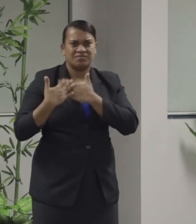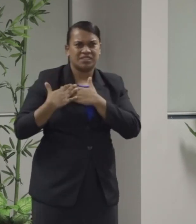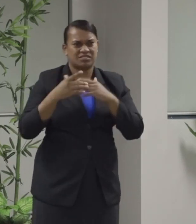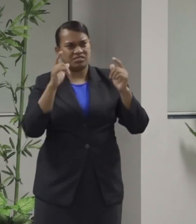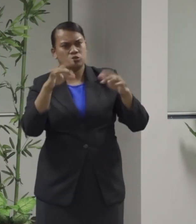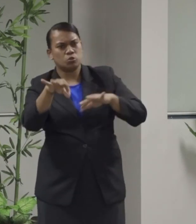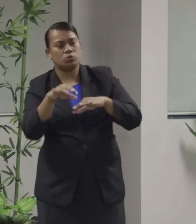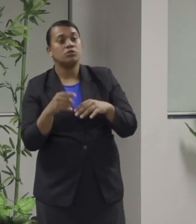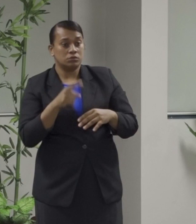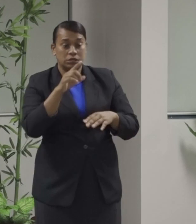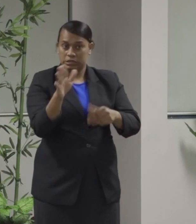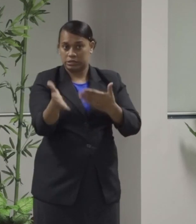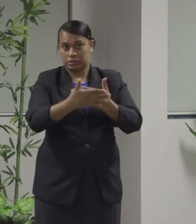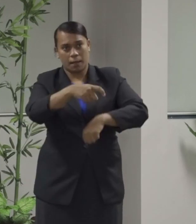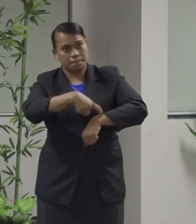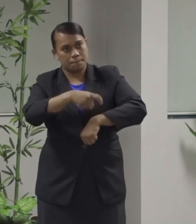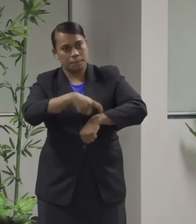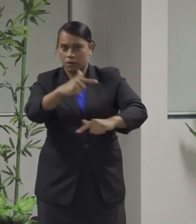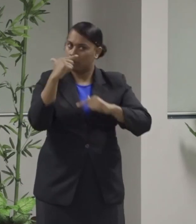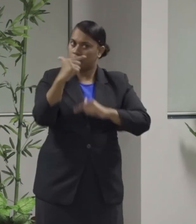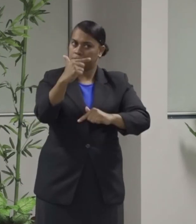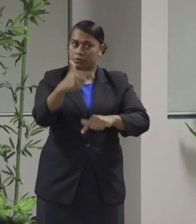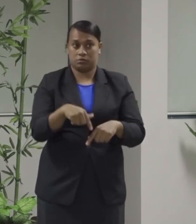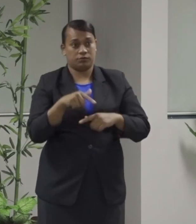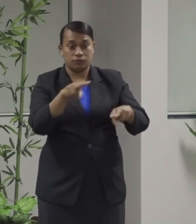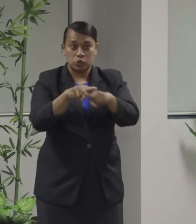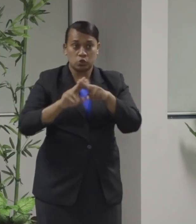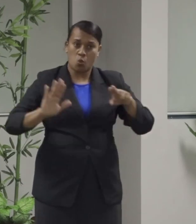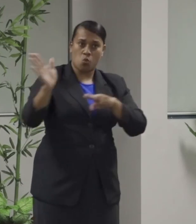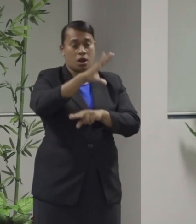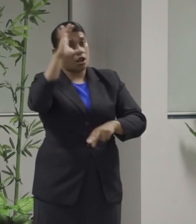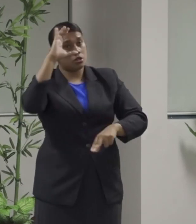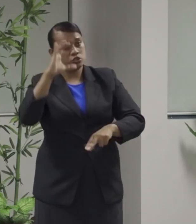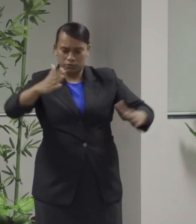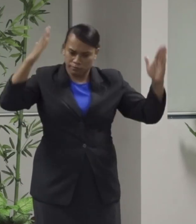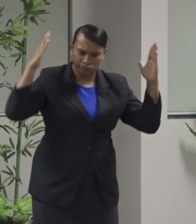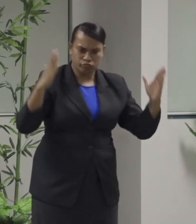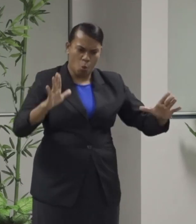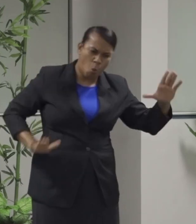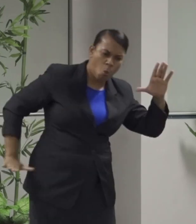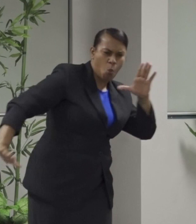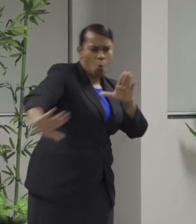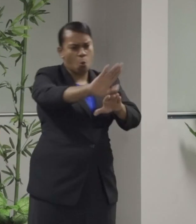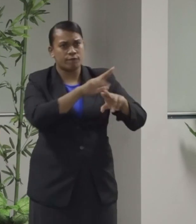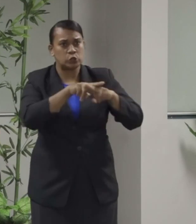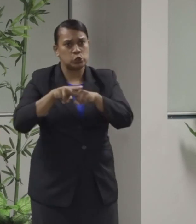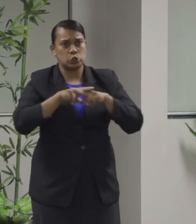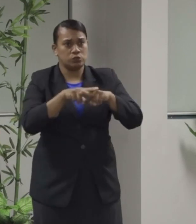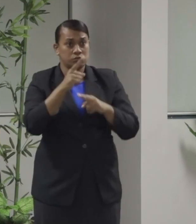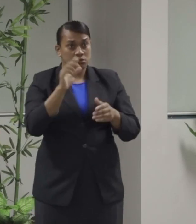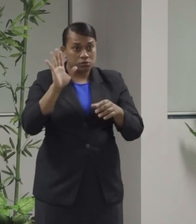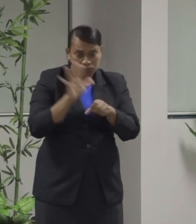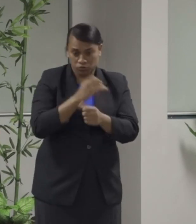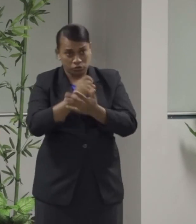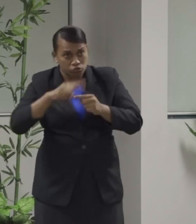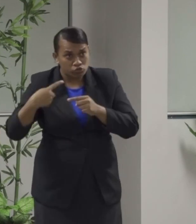The curfew is enforced Fiji-wide. Our main effort continues to be the containment of the